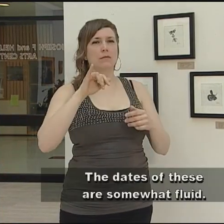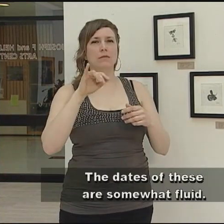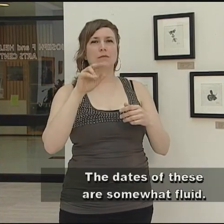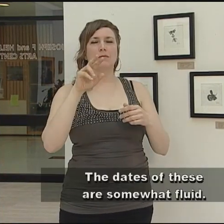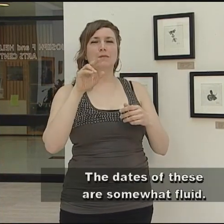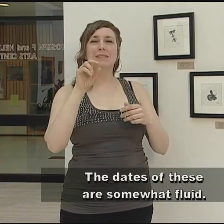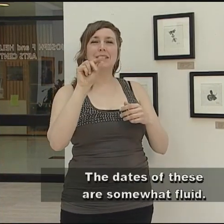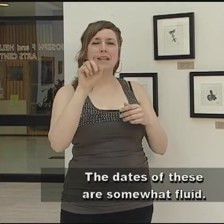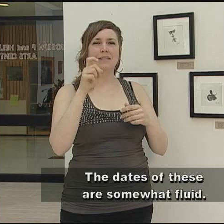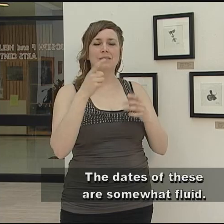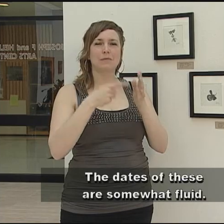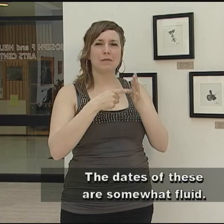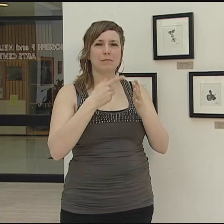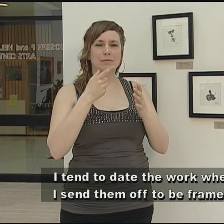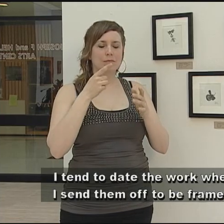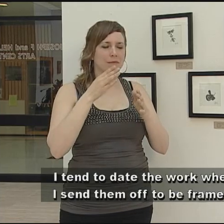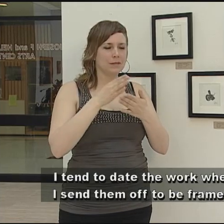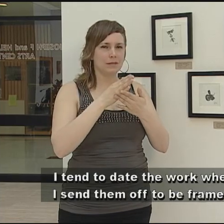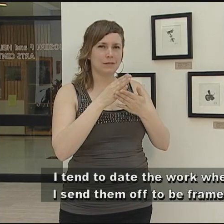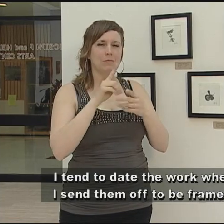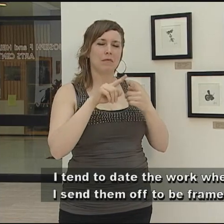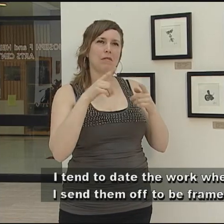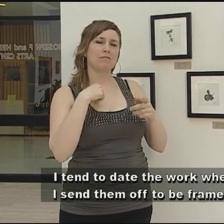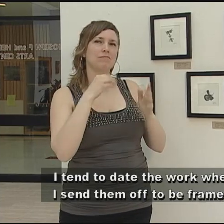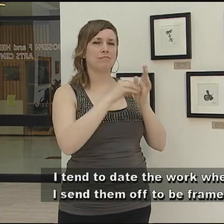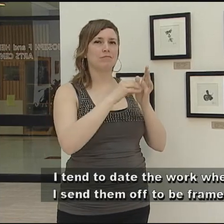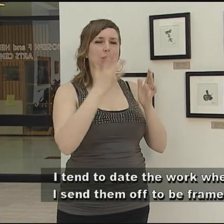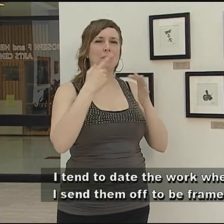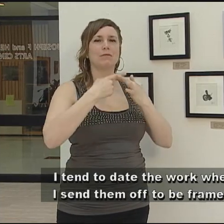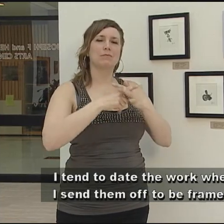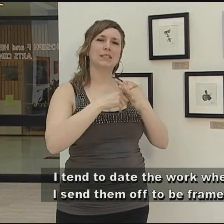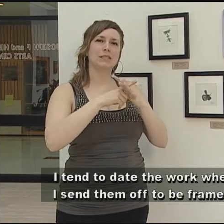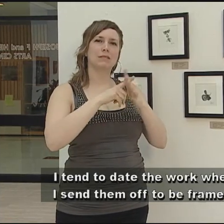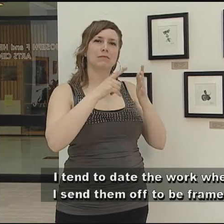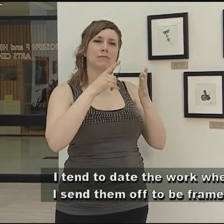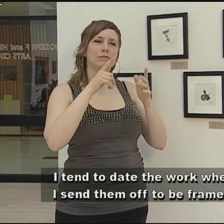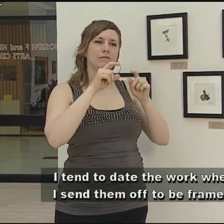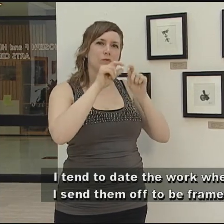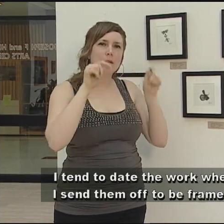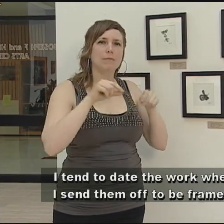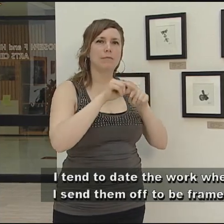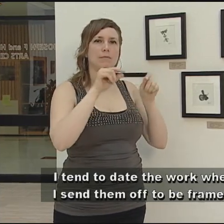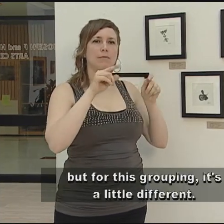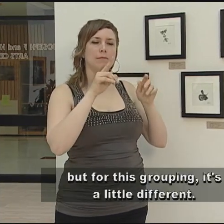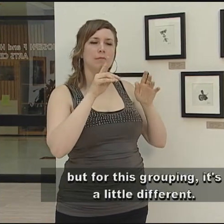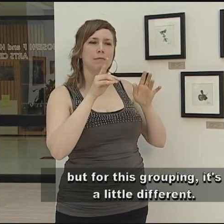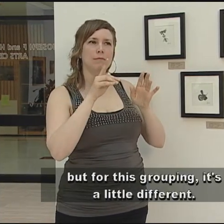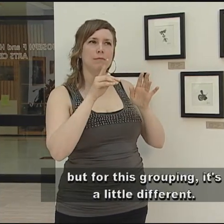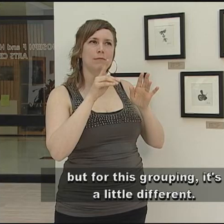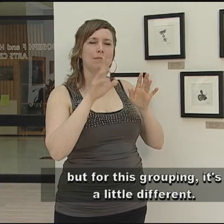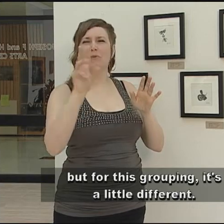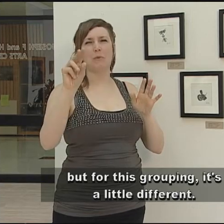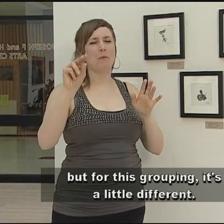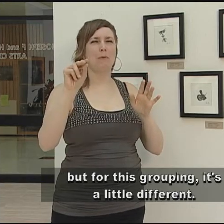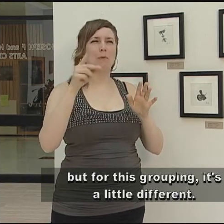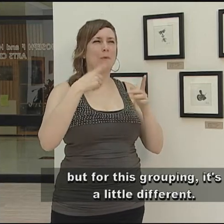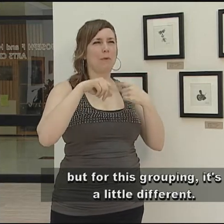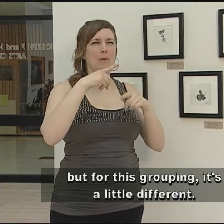The dates of these are somewhat fluid. I tend to date the work when I send them off to be framed, but for this grouping, it's a